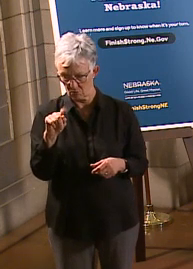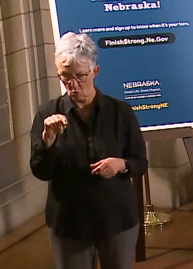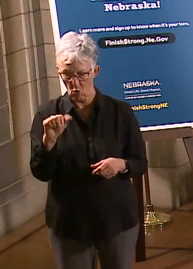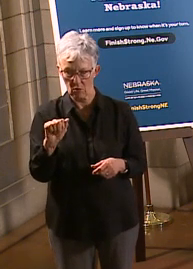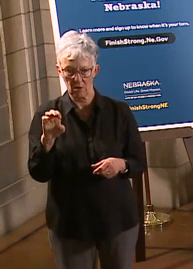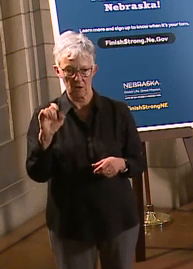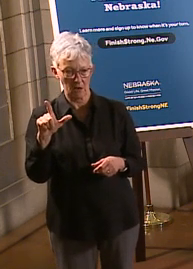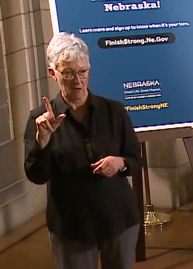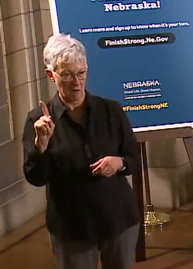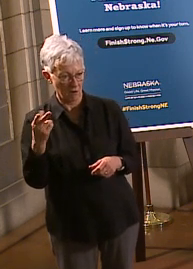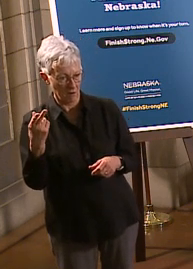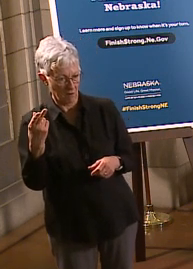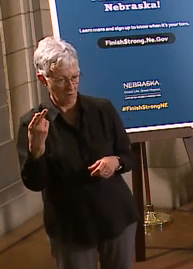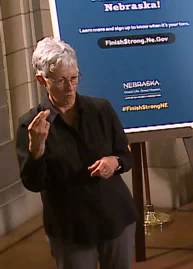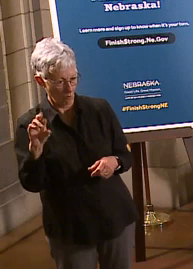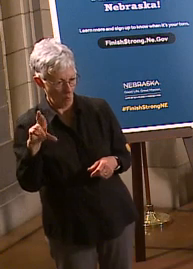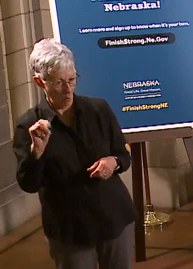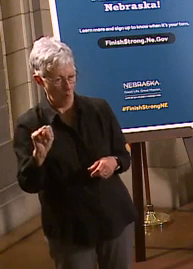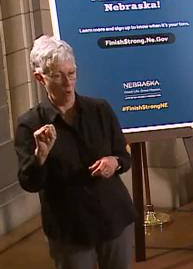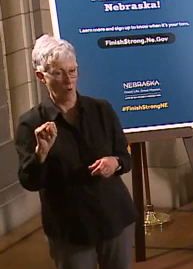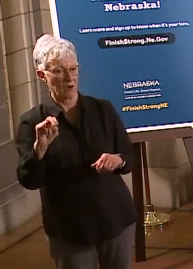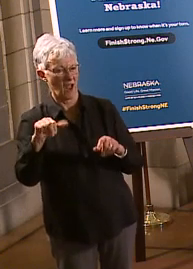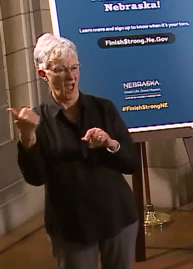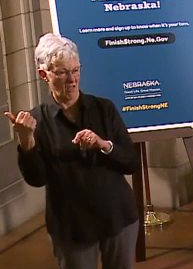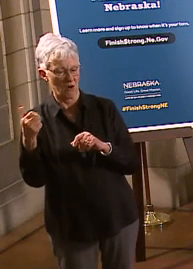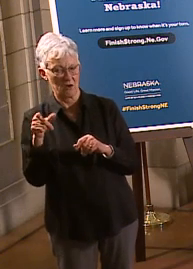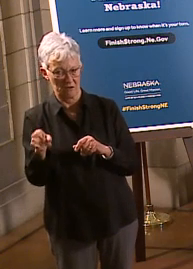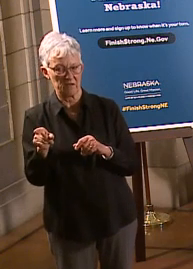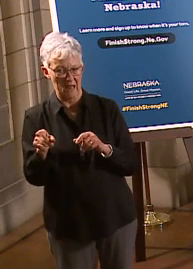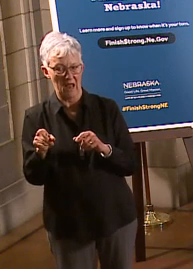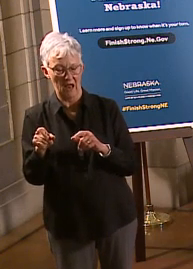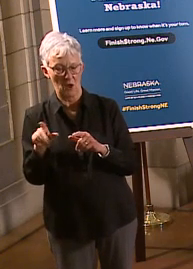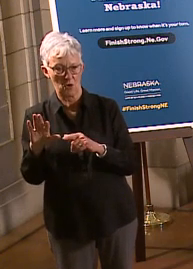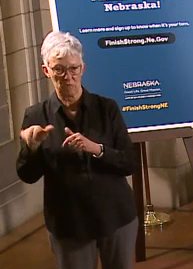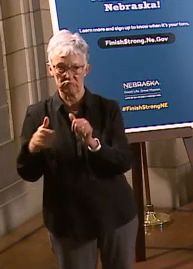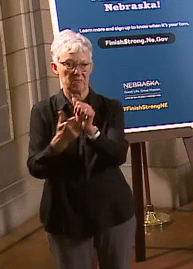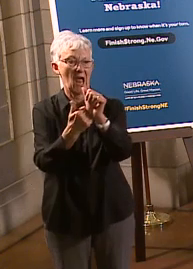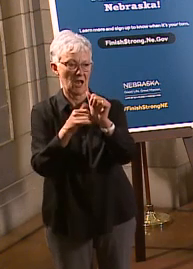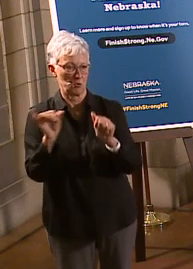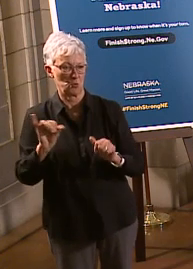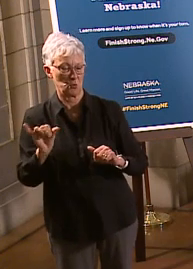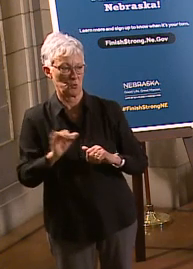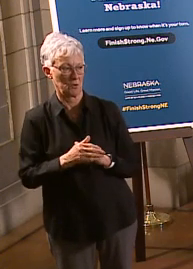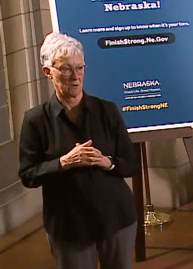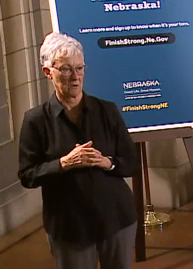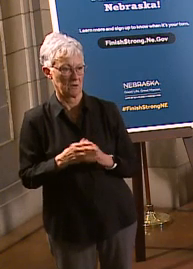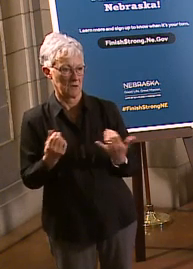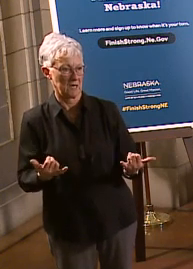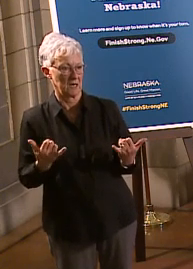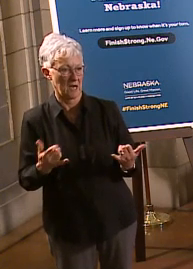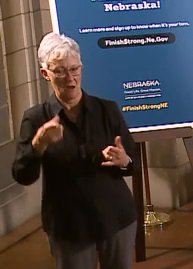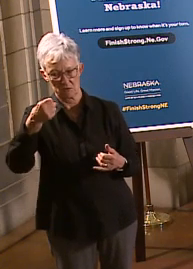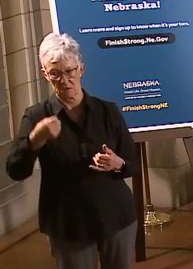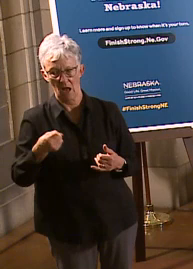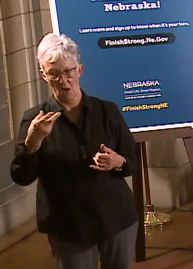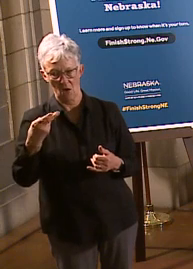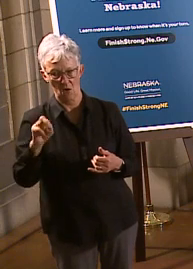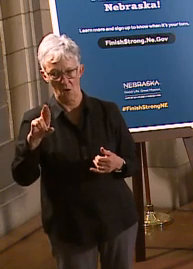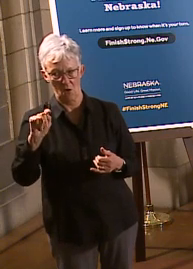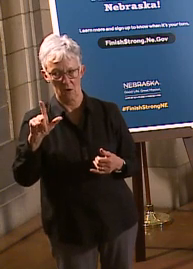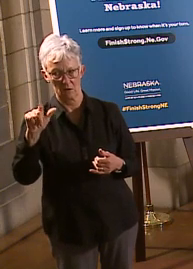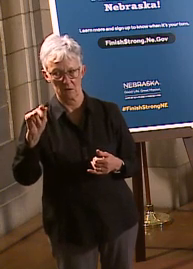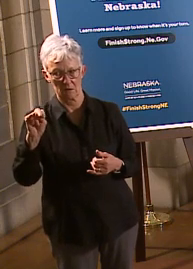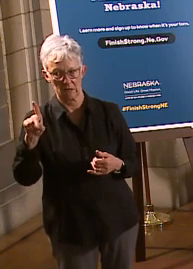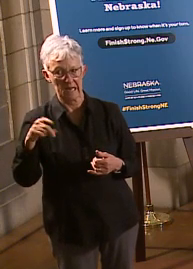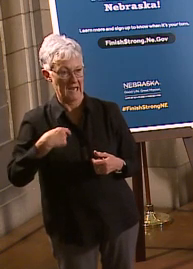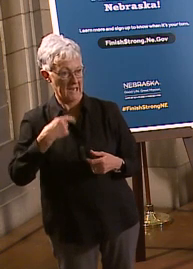Logan Valley, that are just fast followers behind that. And South Heartland is also. So I mentioned 4 because